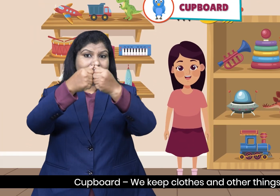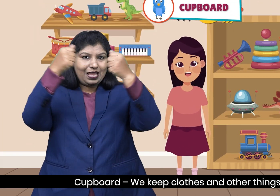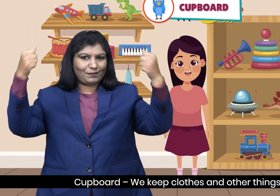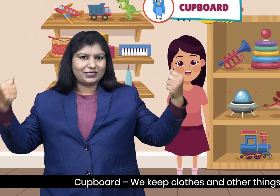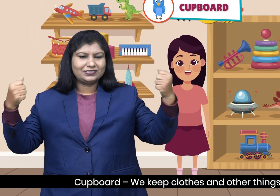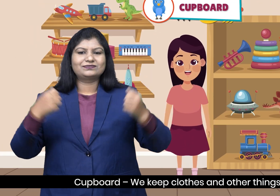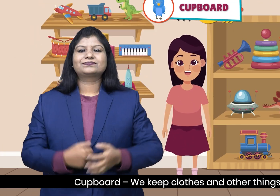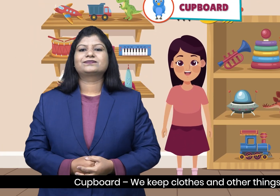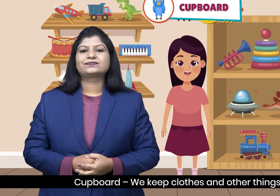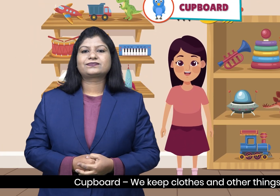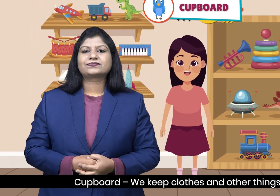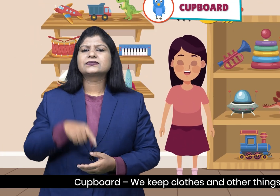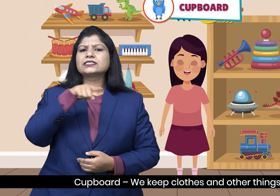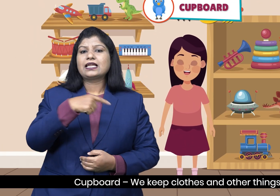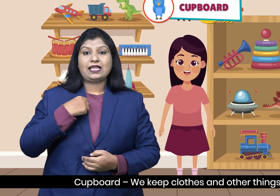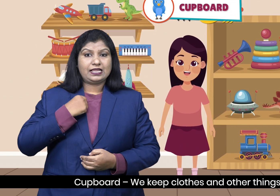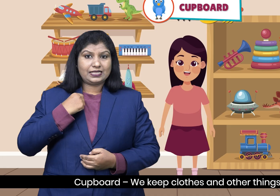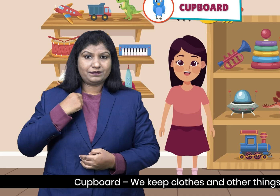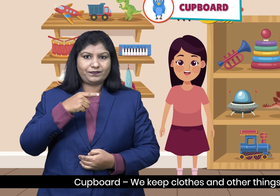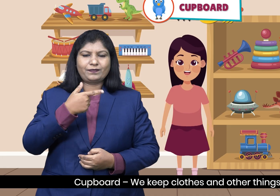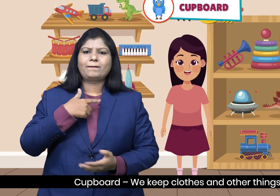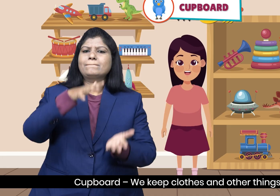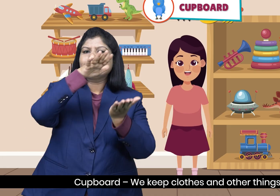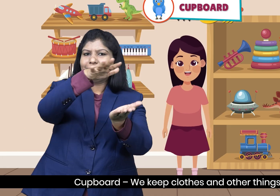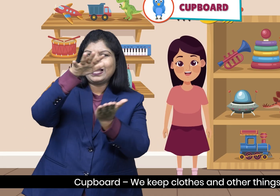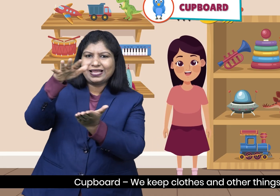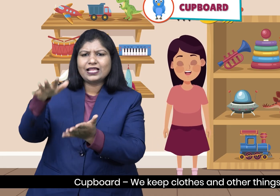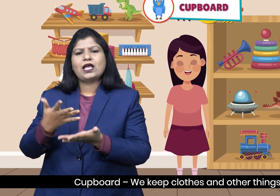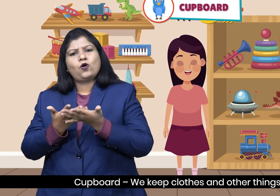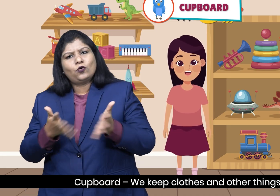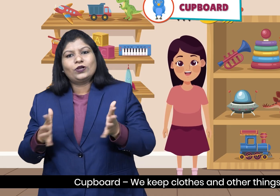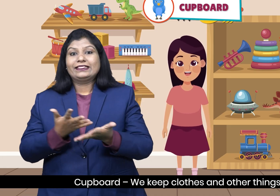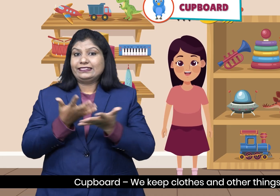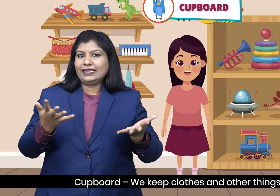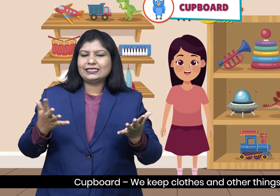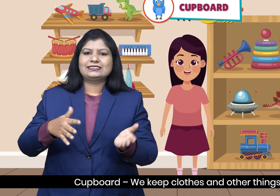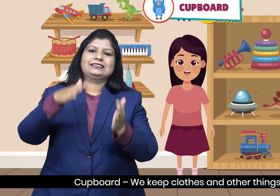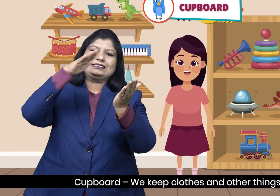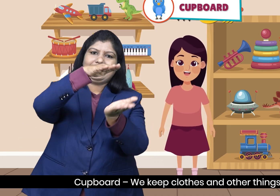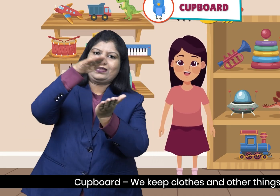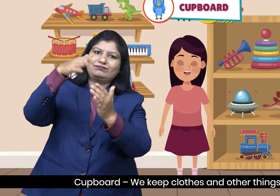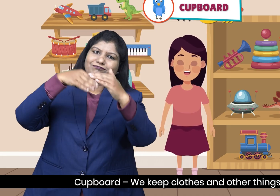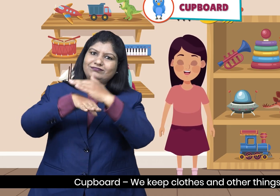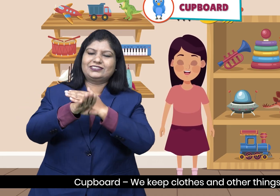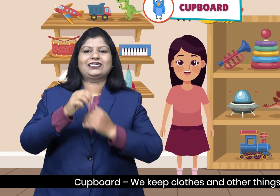Cupboard. We keep clothes and other things inside.